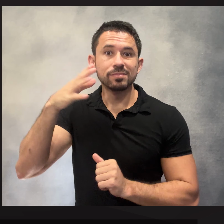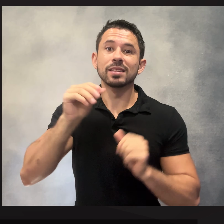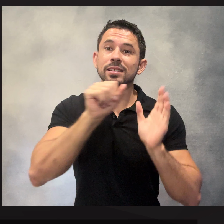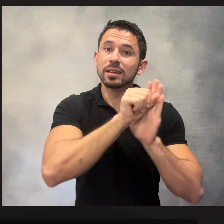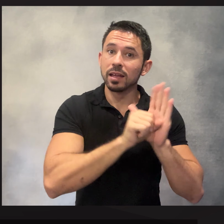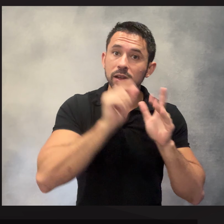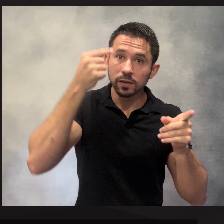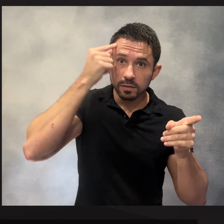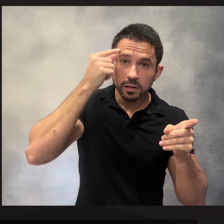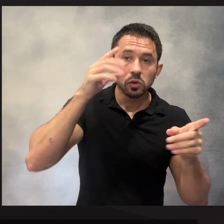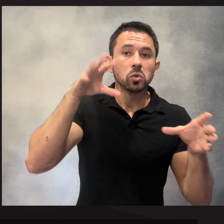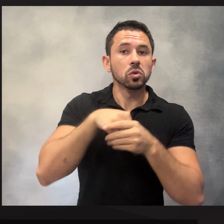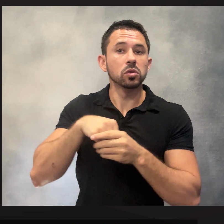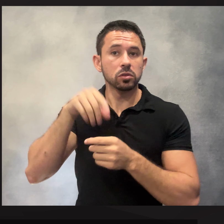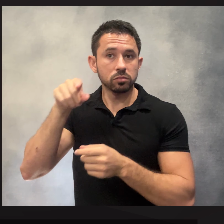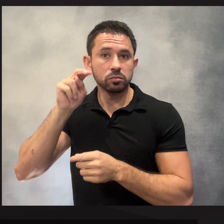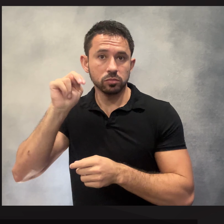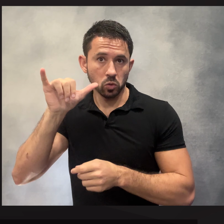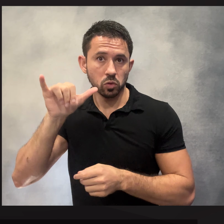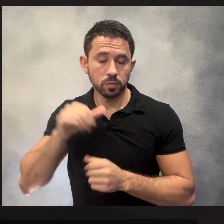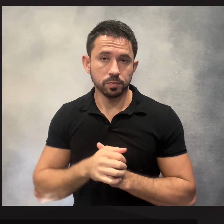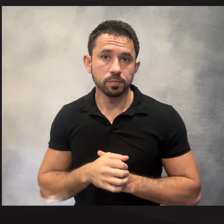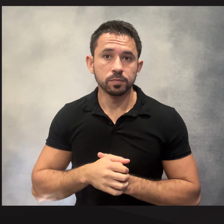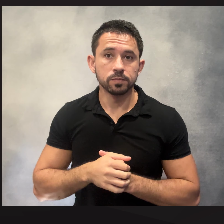governments, including in New York.